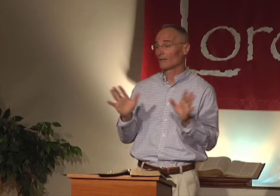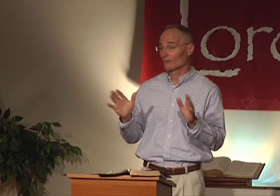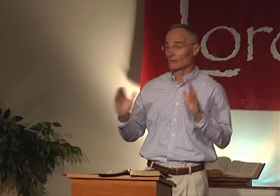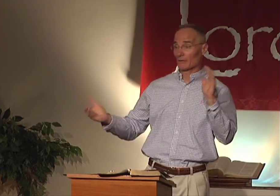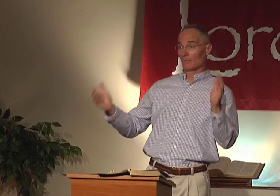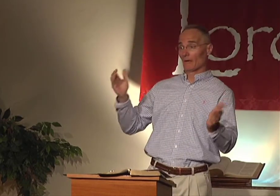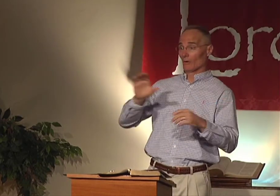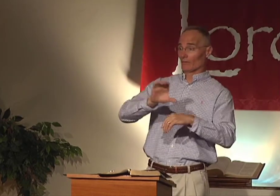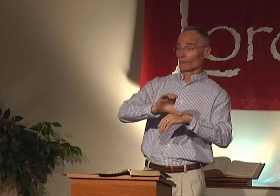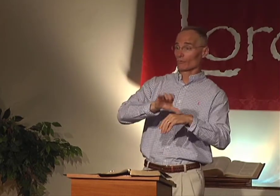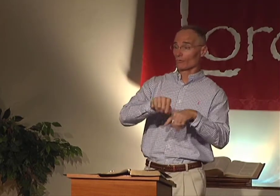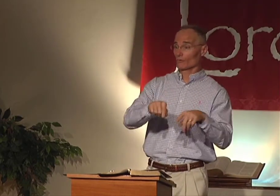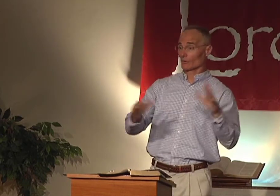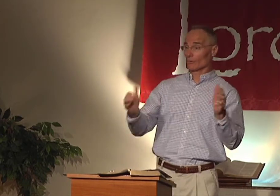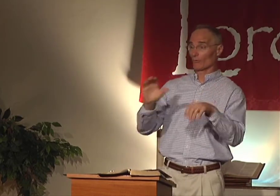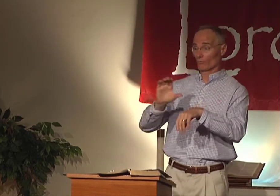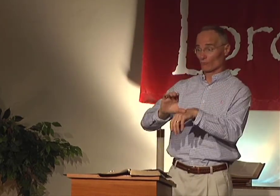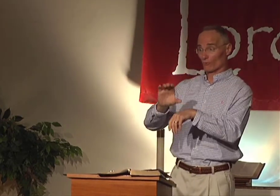And Paul makes it very clear. He compares the